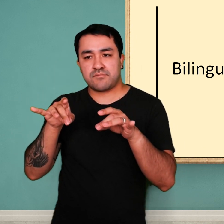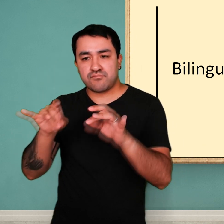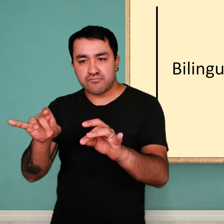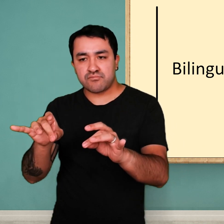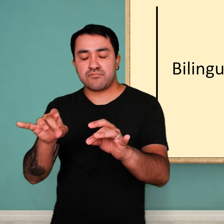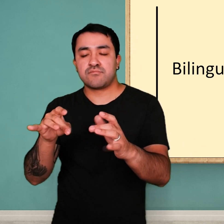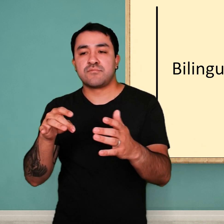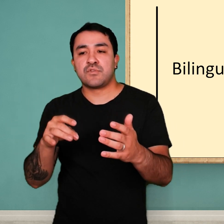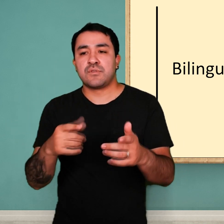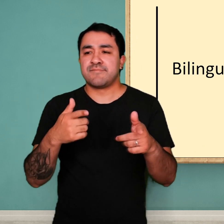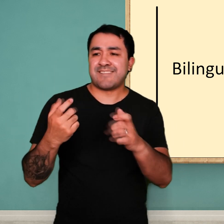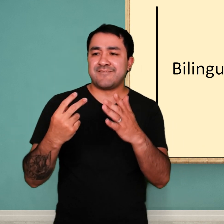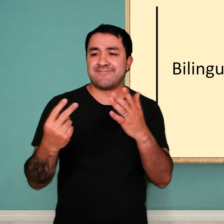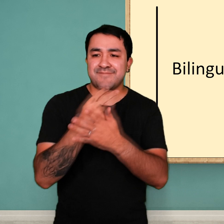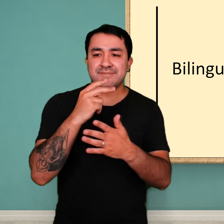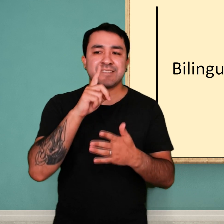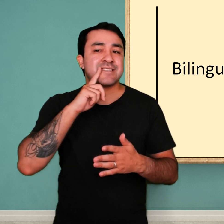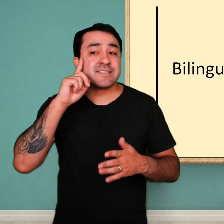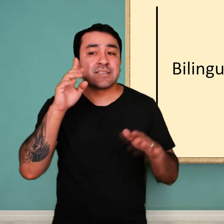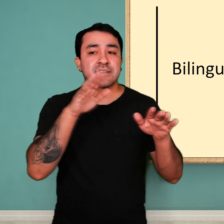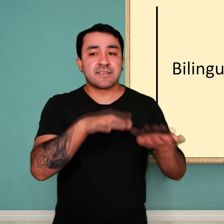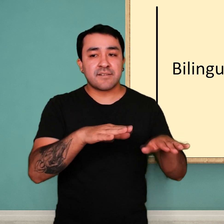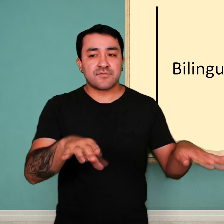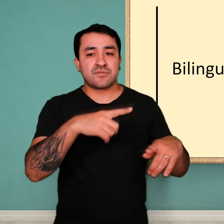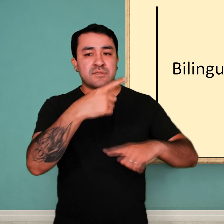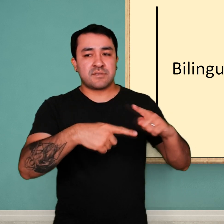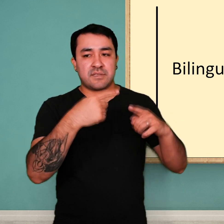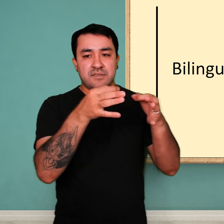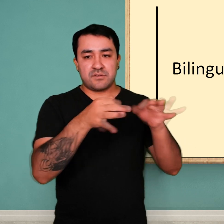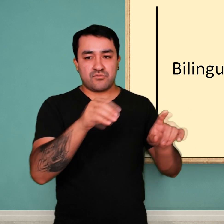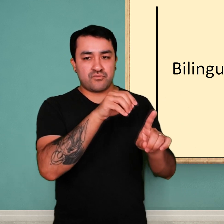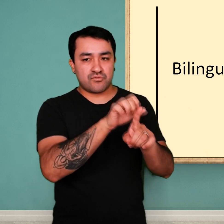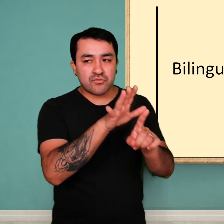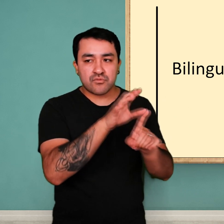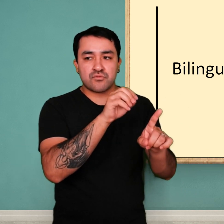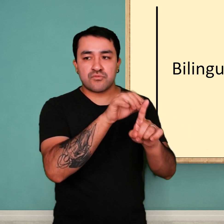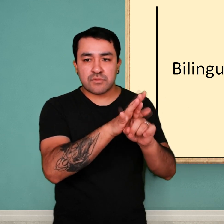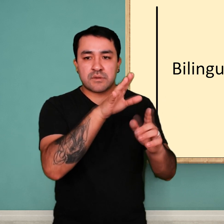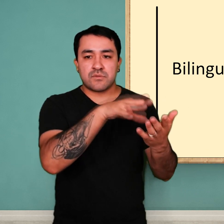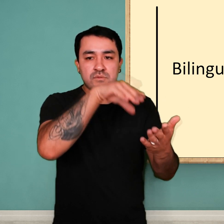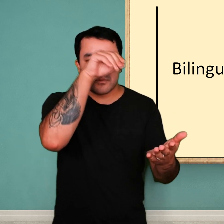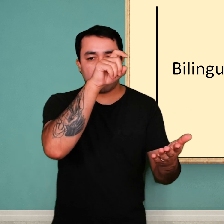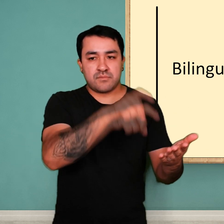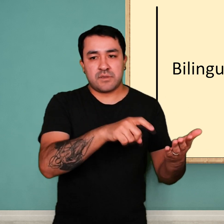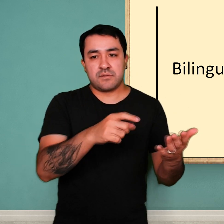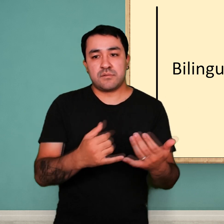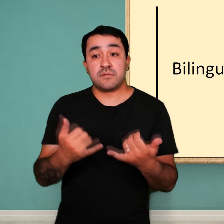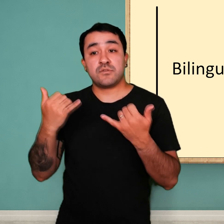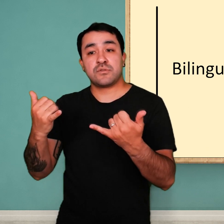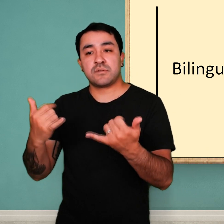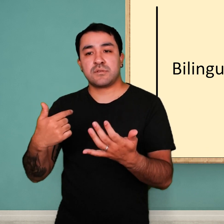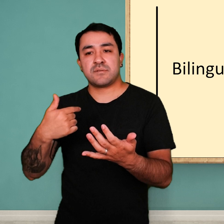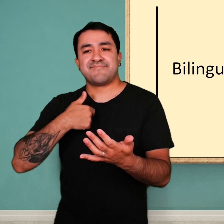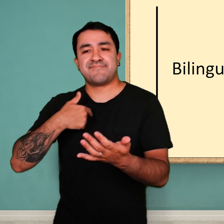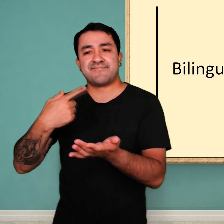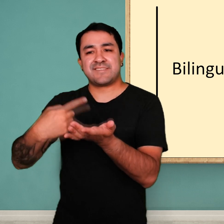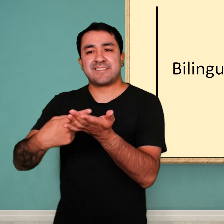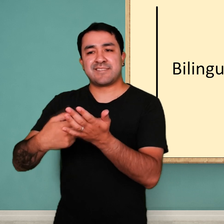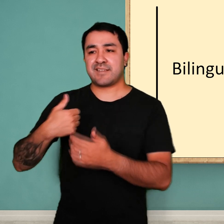To recap, sign language is imperative for children to learn spoken language. So today, we will discuss